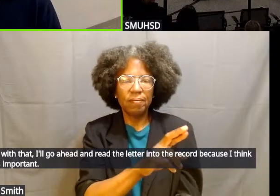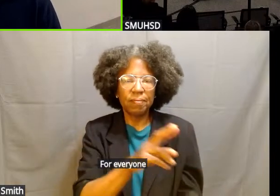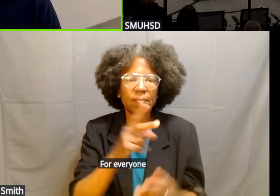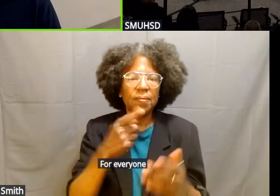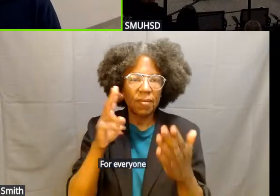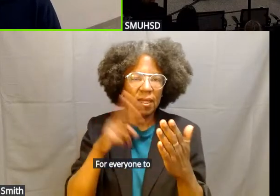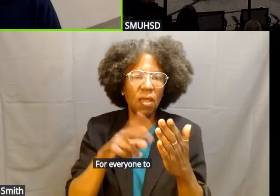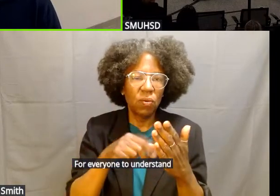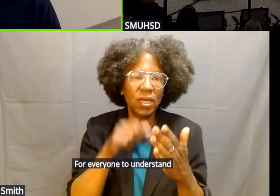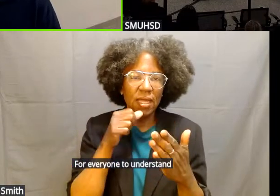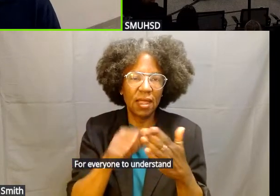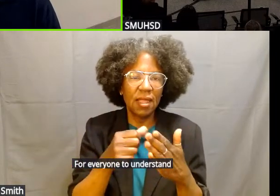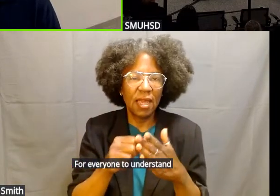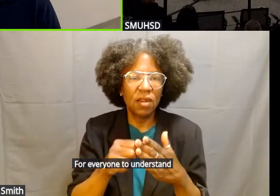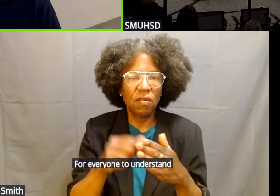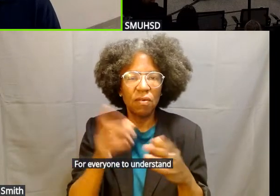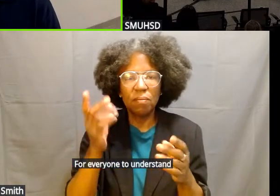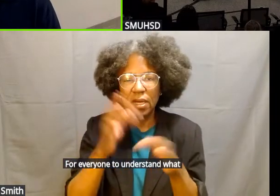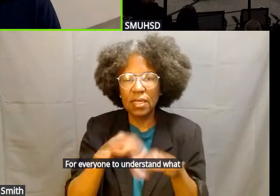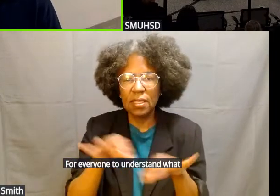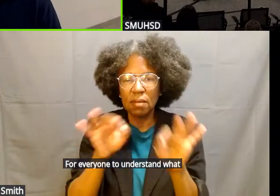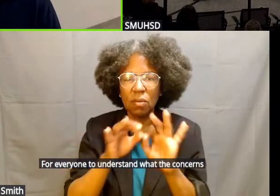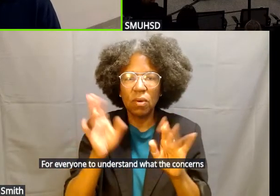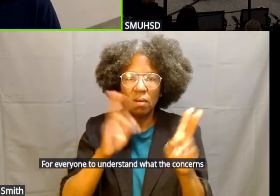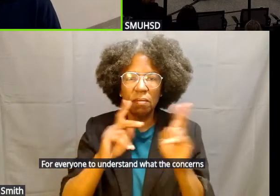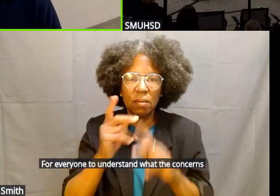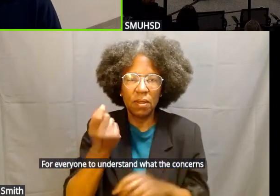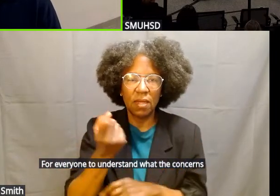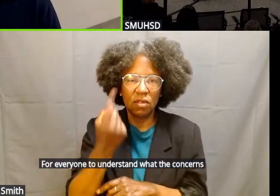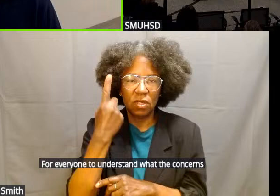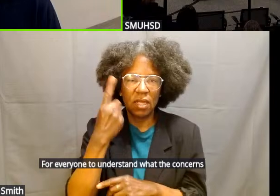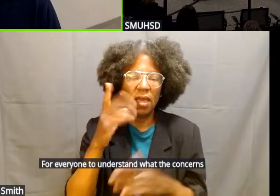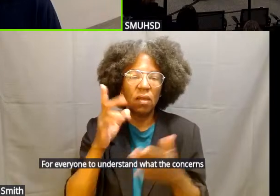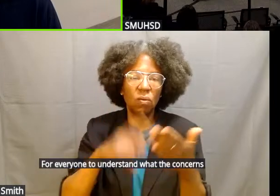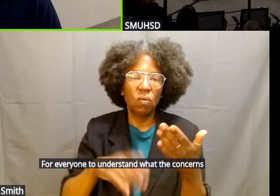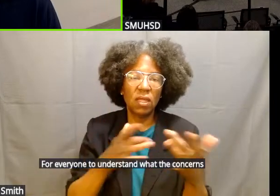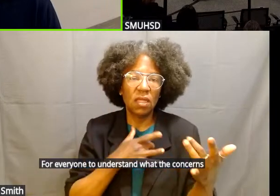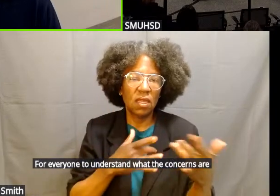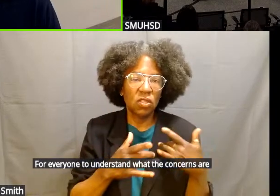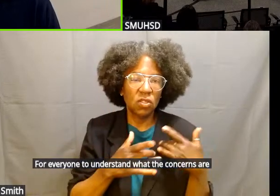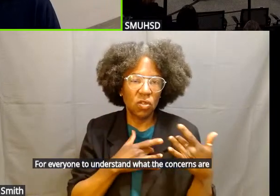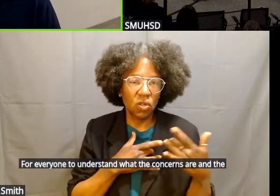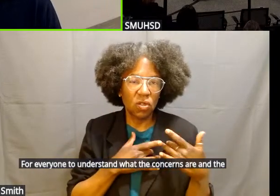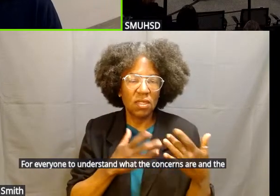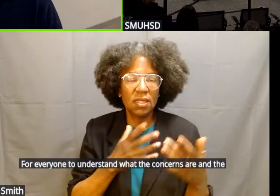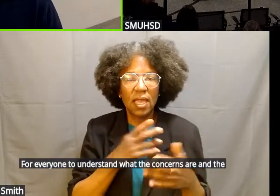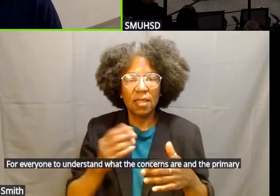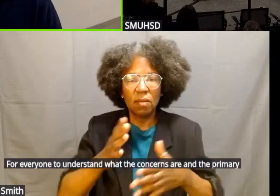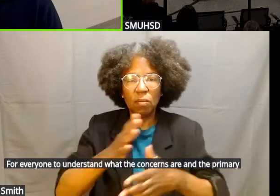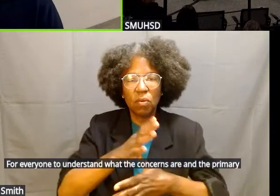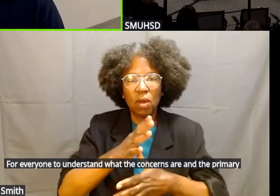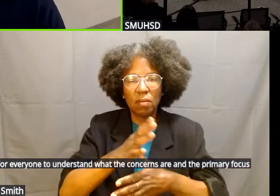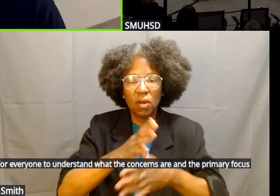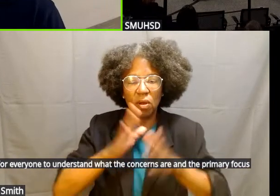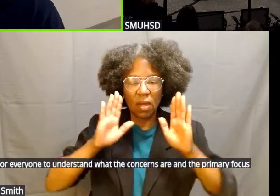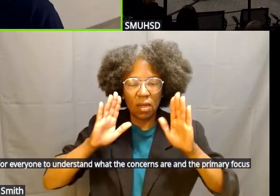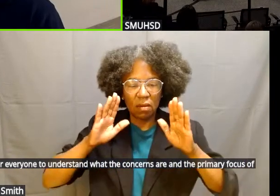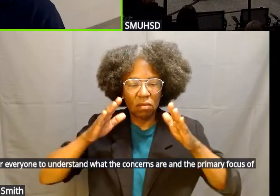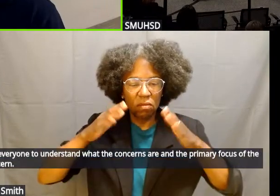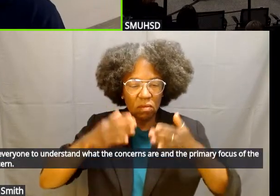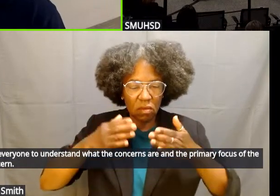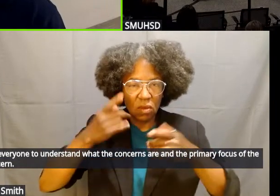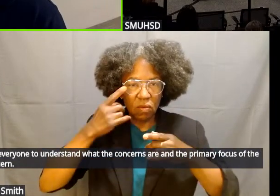understand what the concerns are and the primary focus of the